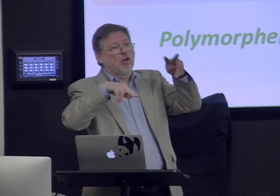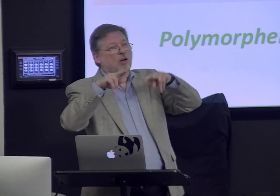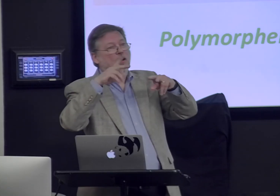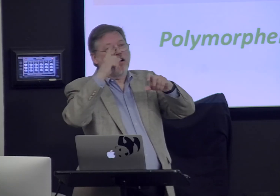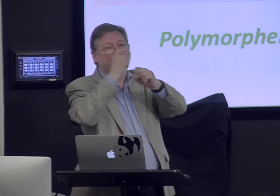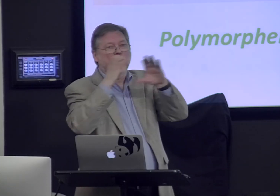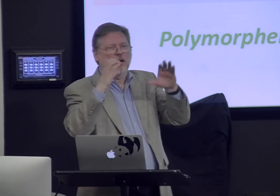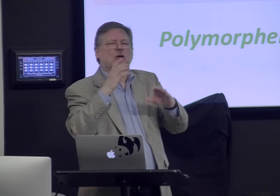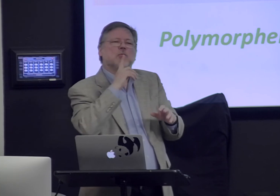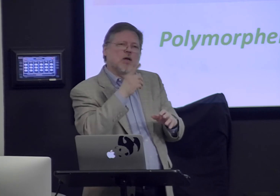I think that